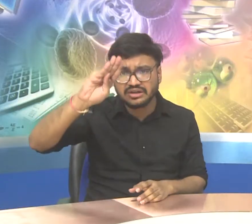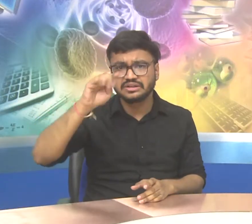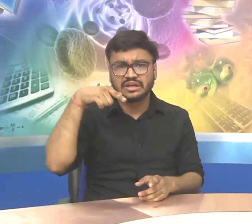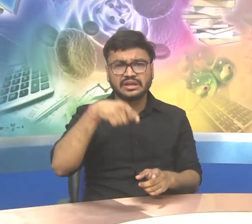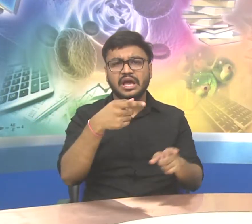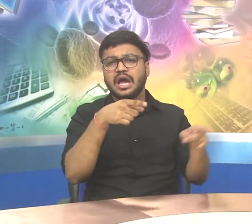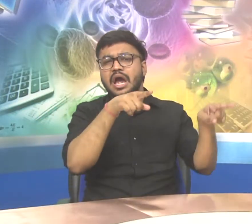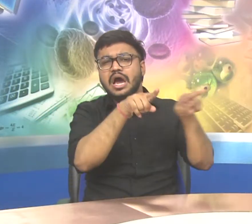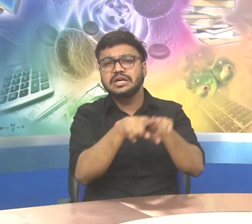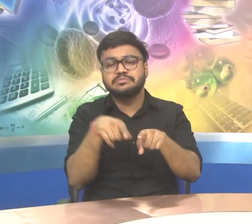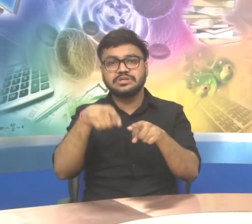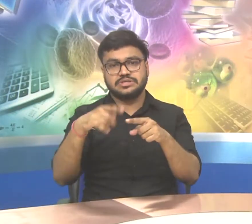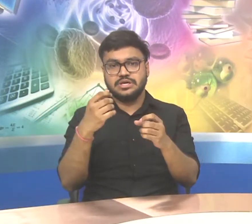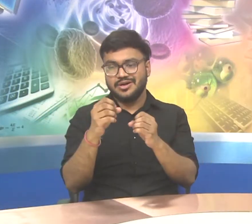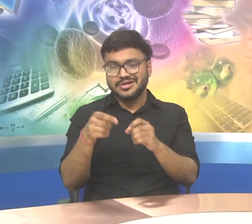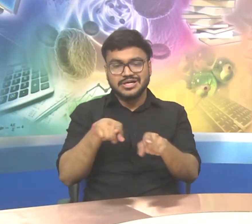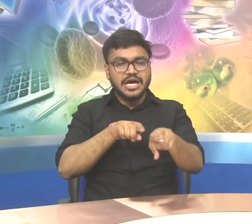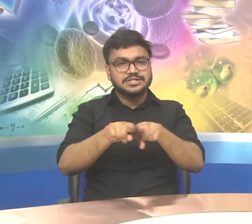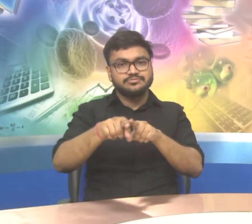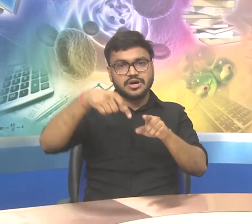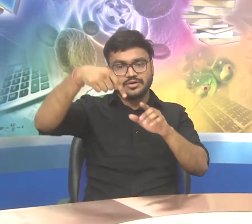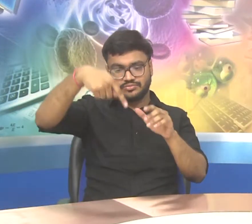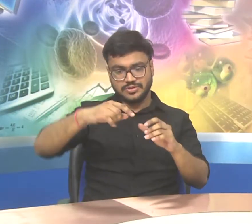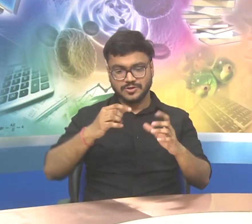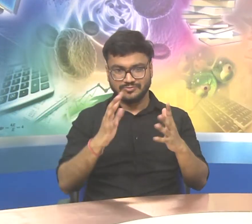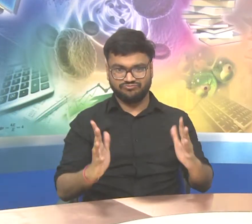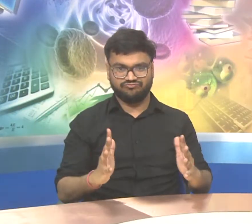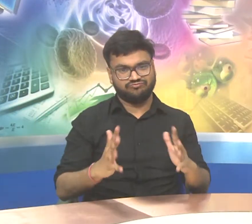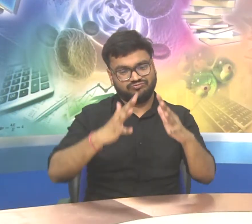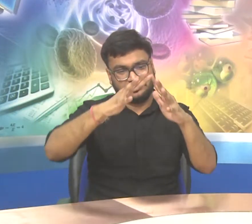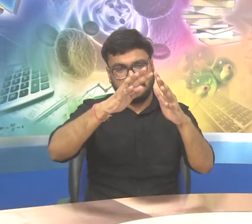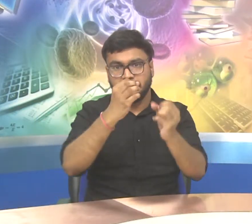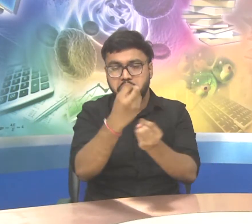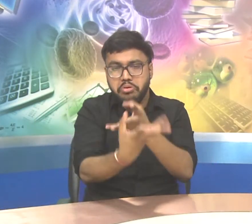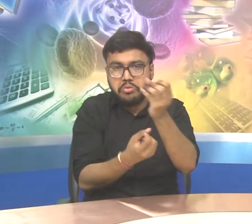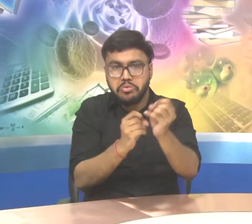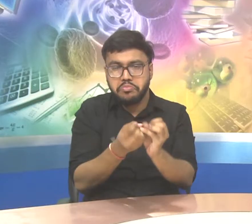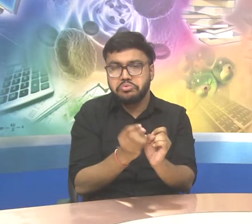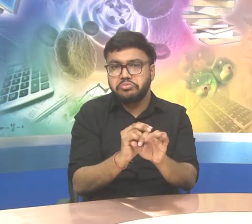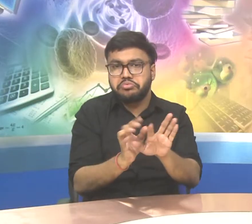It means forcefully throwing out gases, lava or liquids.